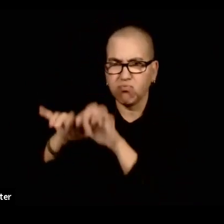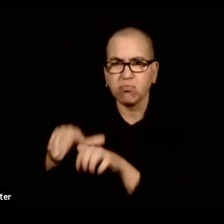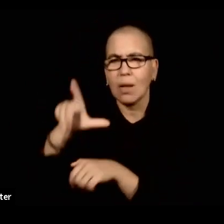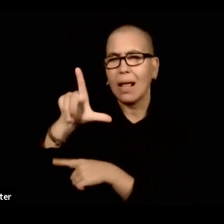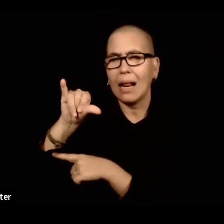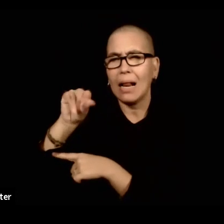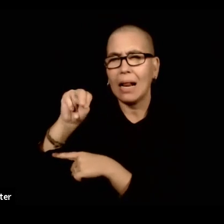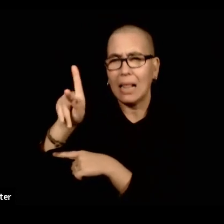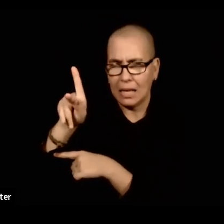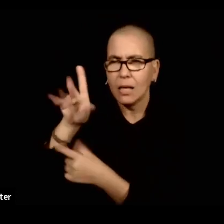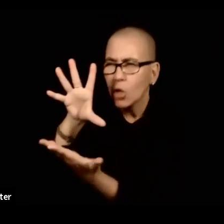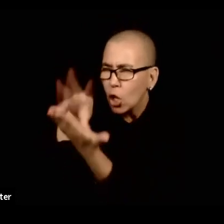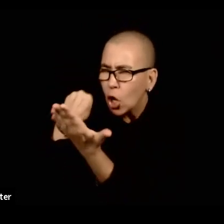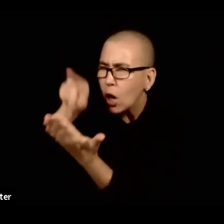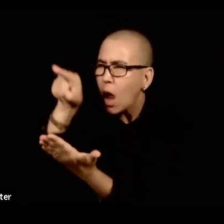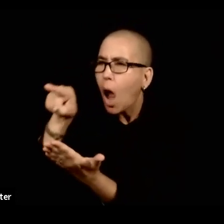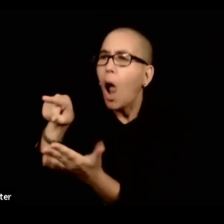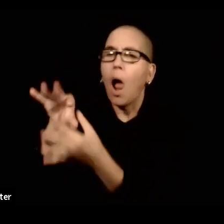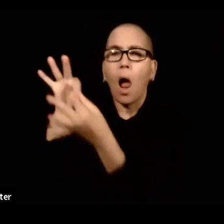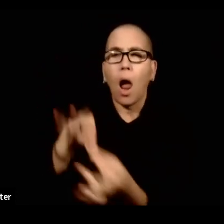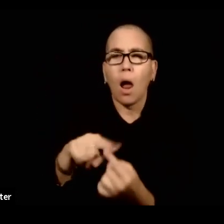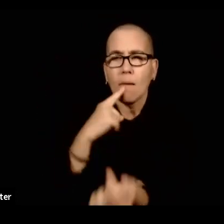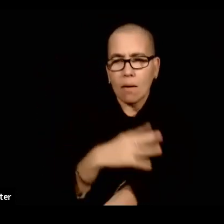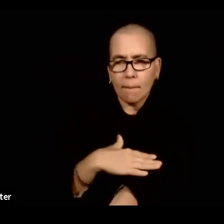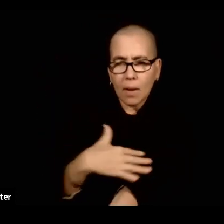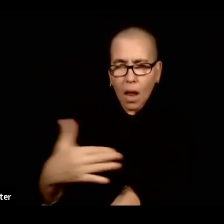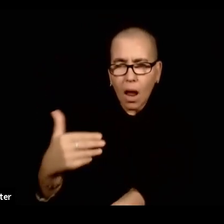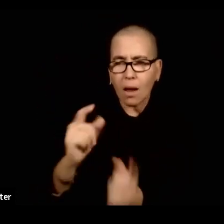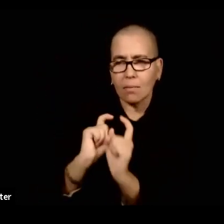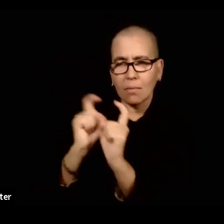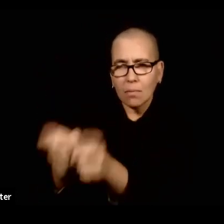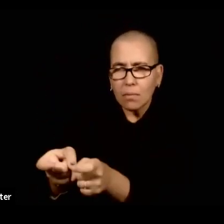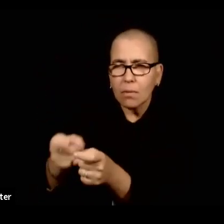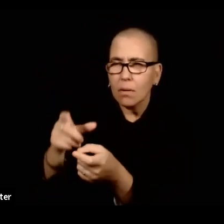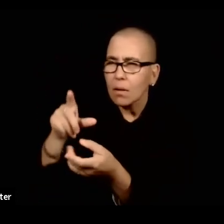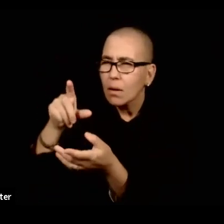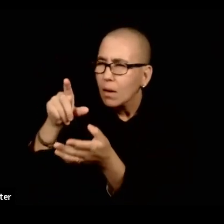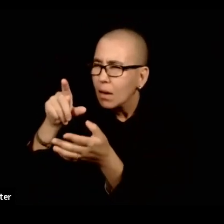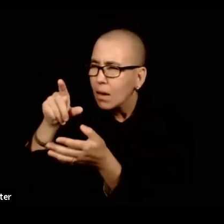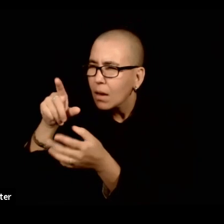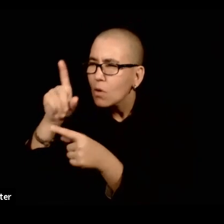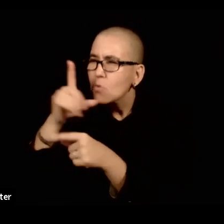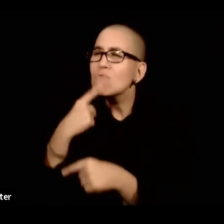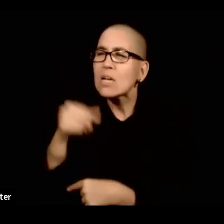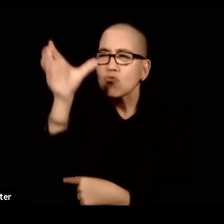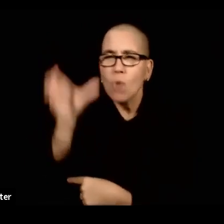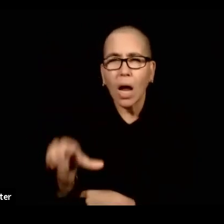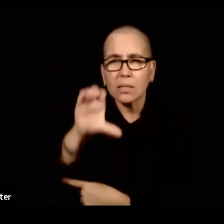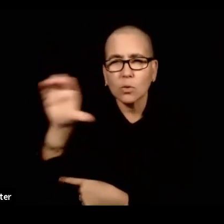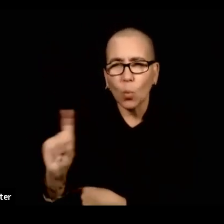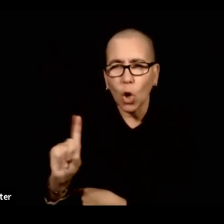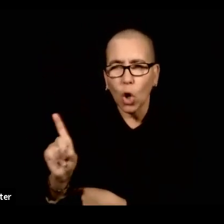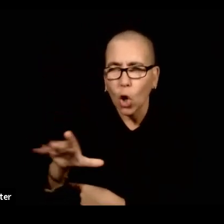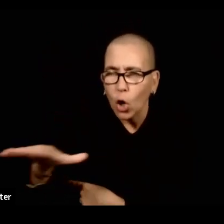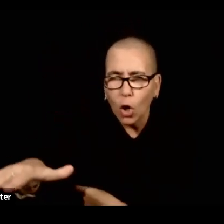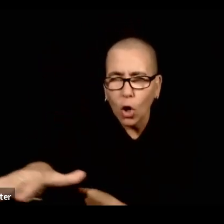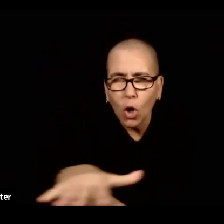participants. Organizations include the Red Cross and Memorial Blood Centers and others. If you have recovered